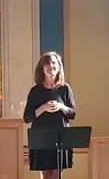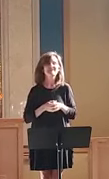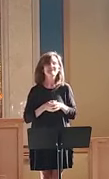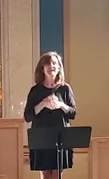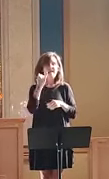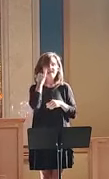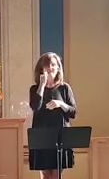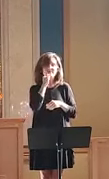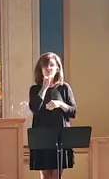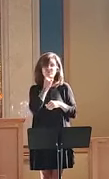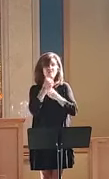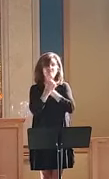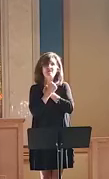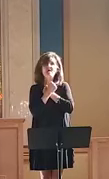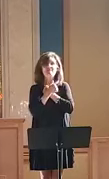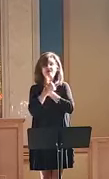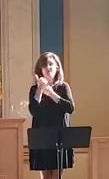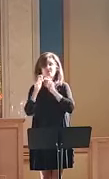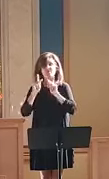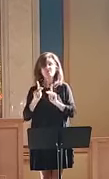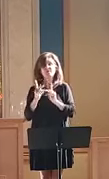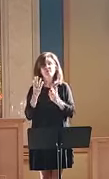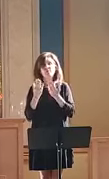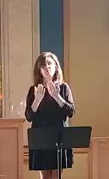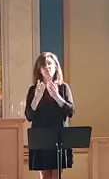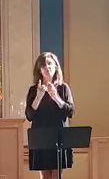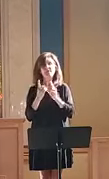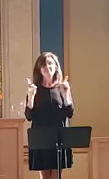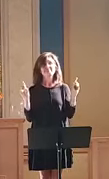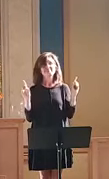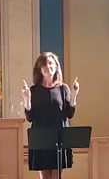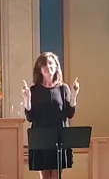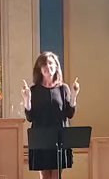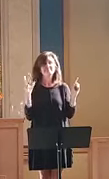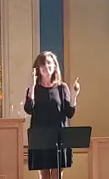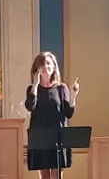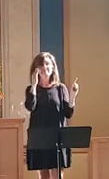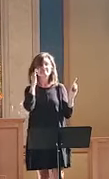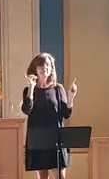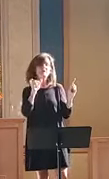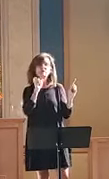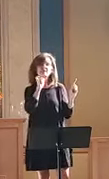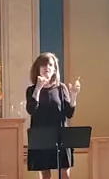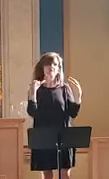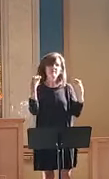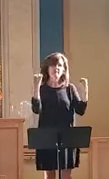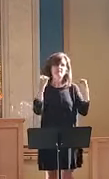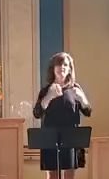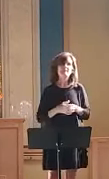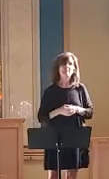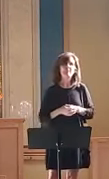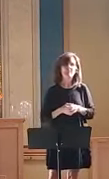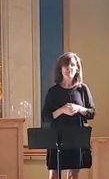Because if you didn't care about them, you probably wouldn't be with them. And we know that that's not healthy.